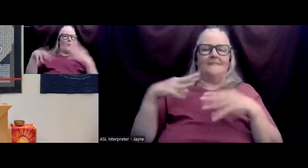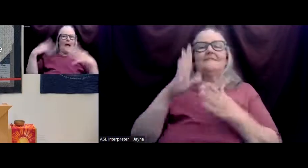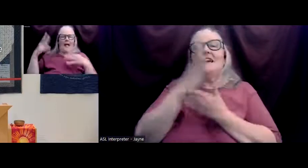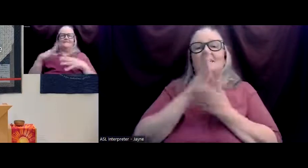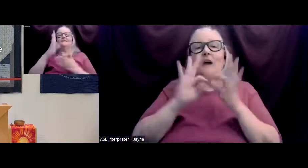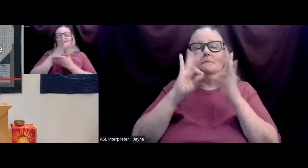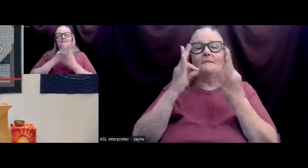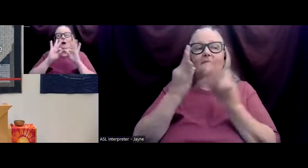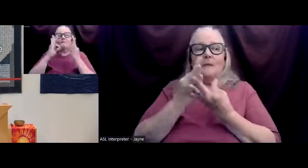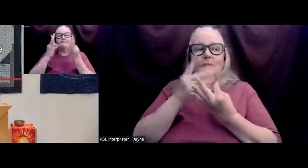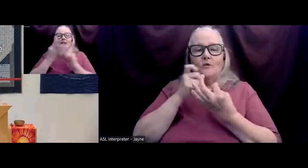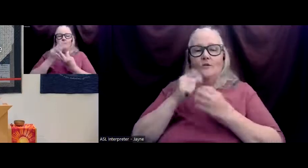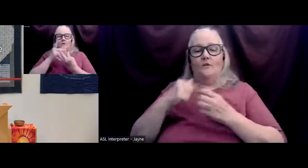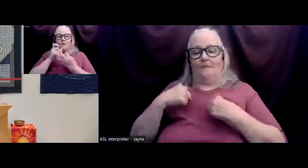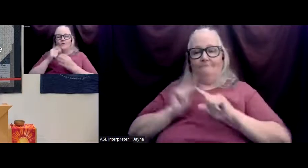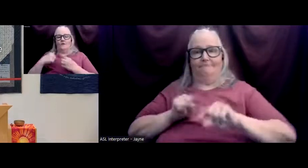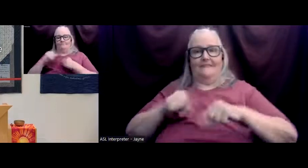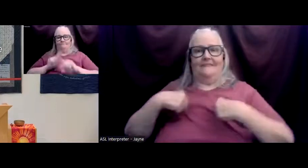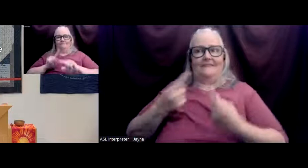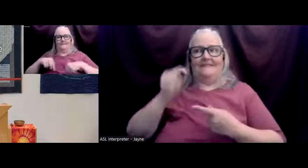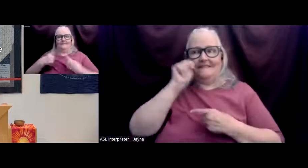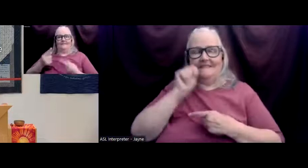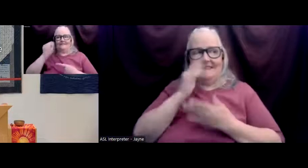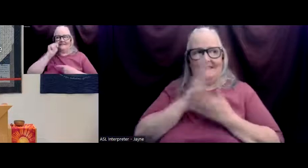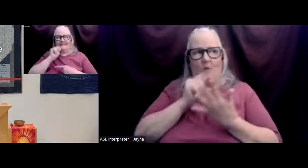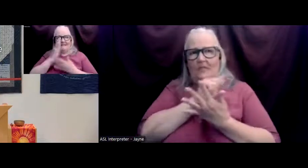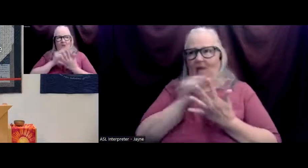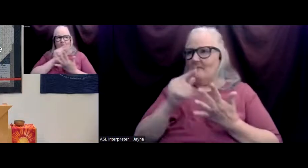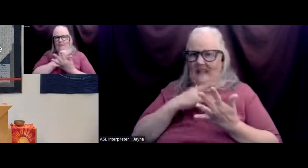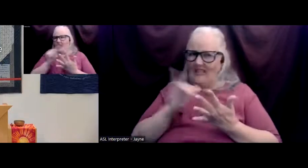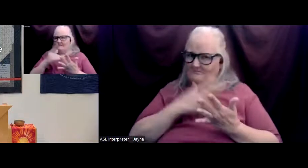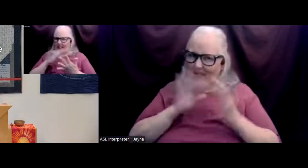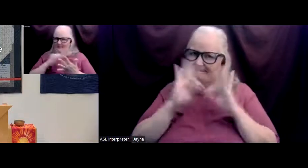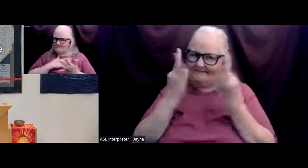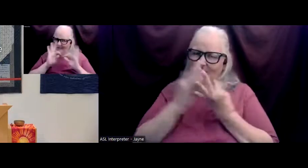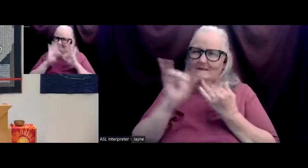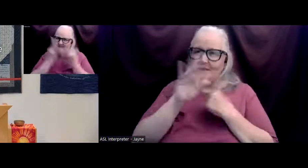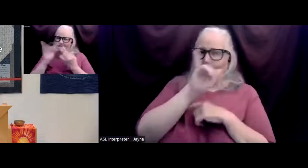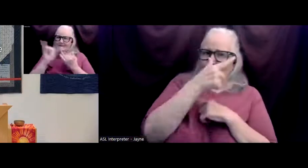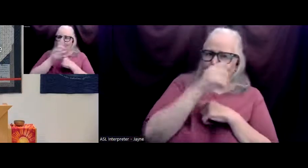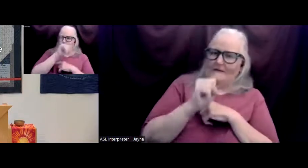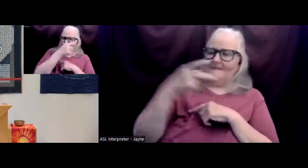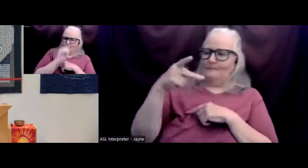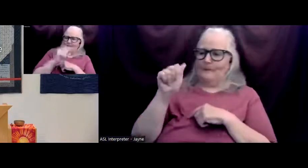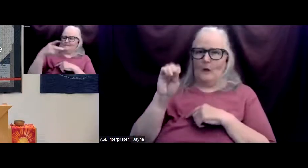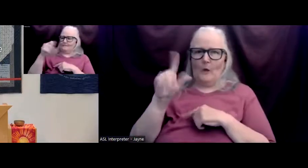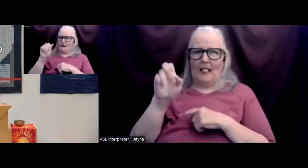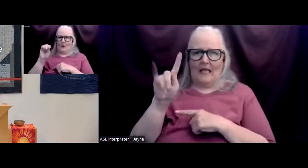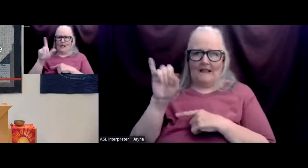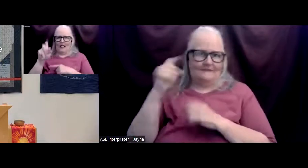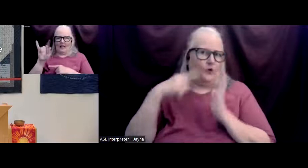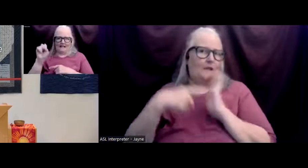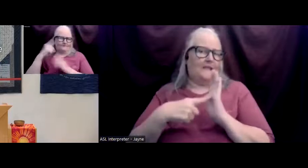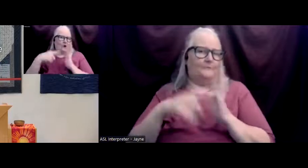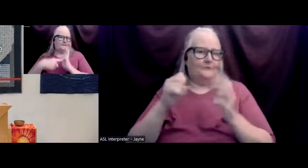coming here since a teen, they feel like part of my extended family, and the Riggs and the Paolettis definitely fall into that category. So